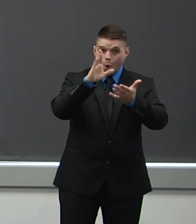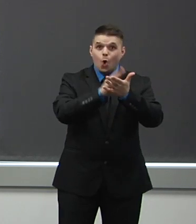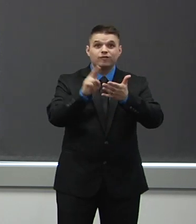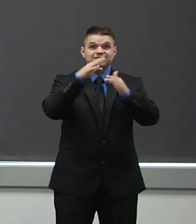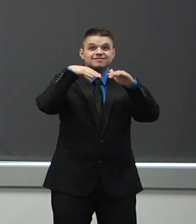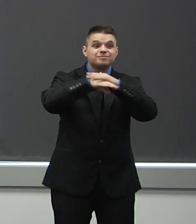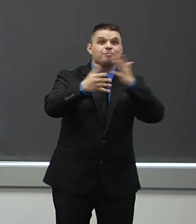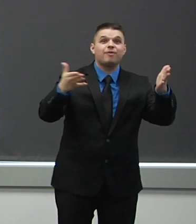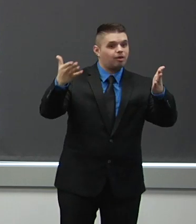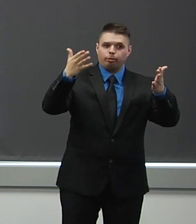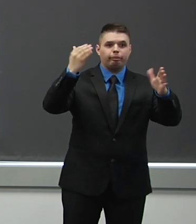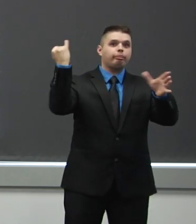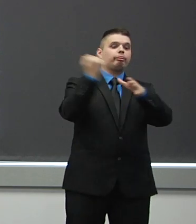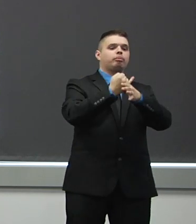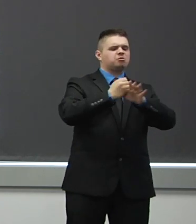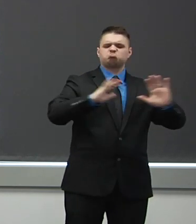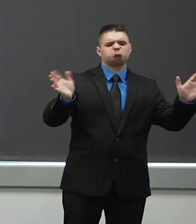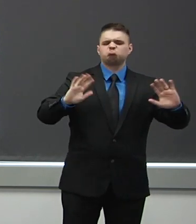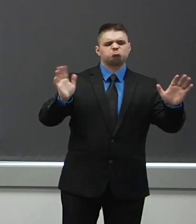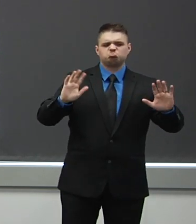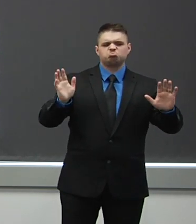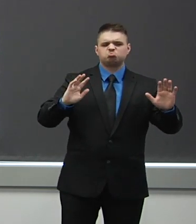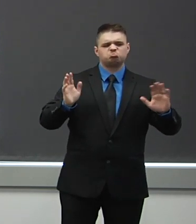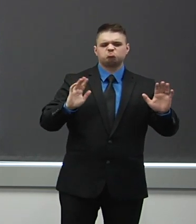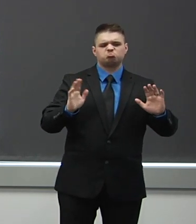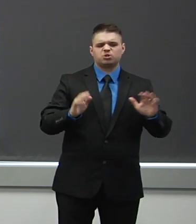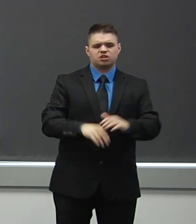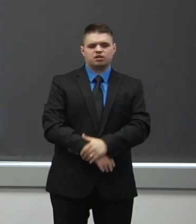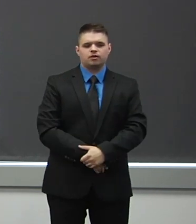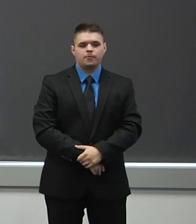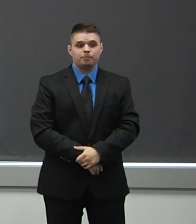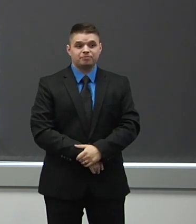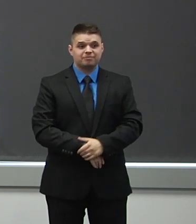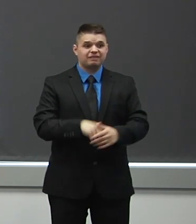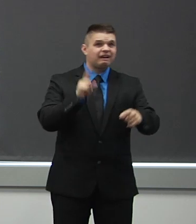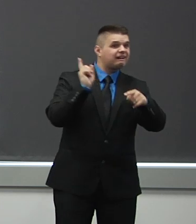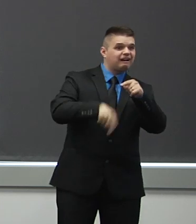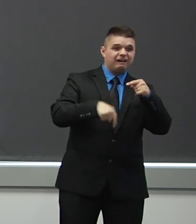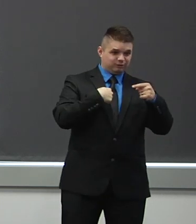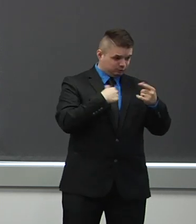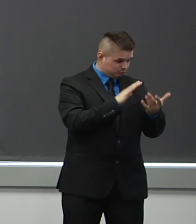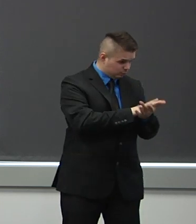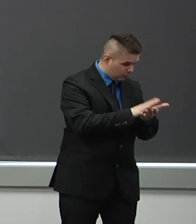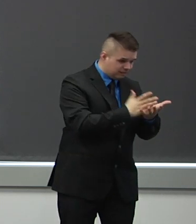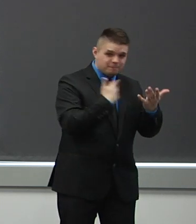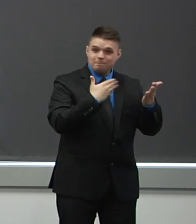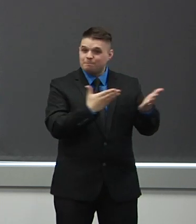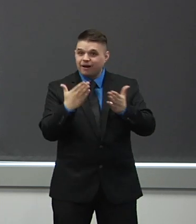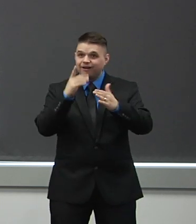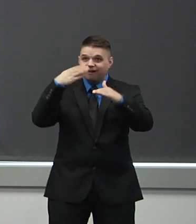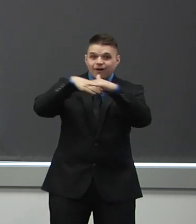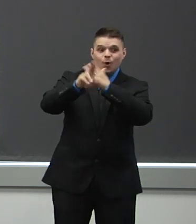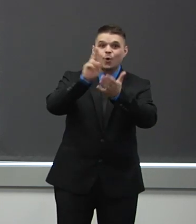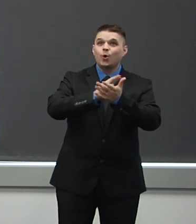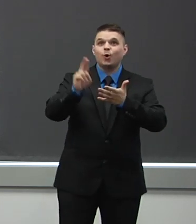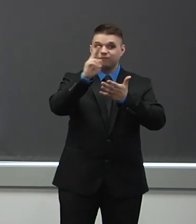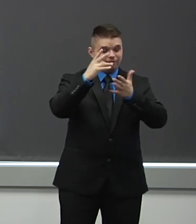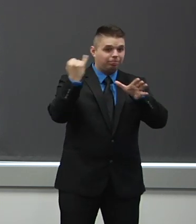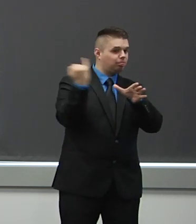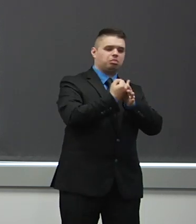grading policy or inability to complete their coursework as long as they still graduate.